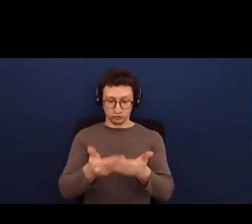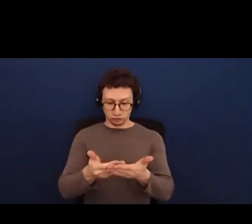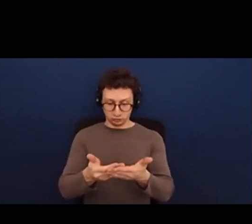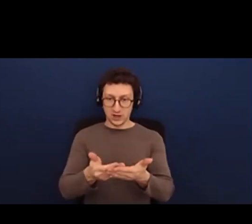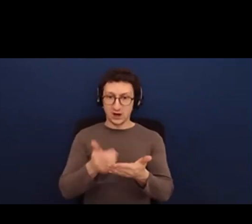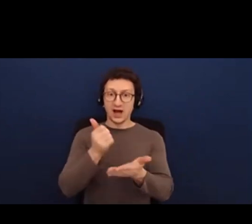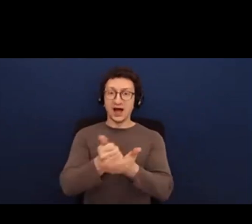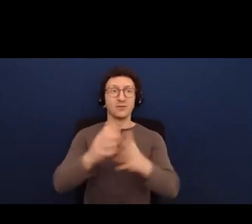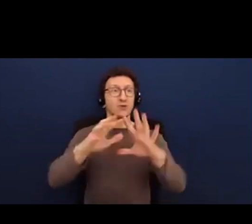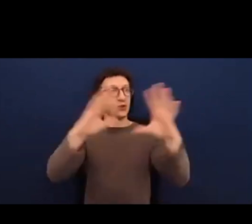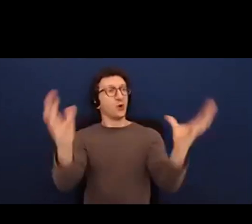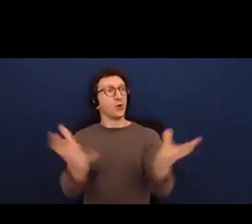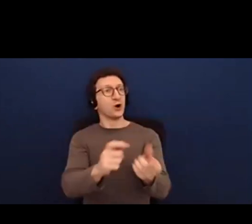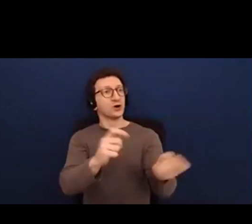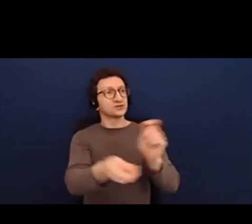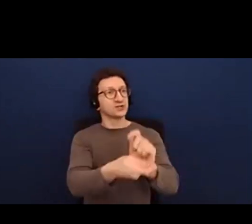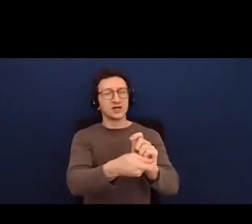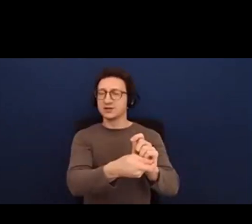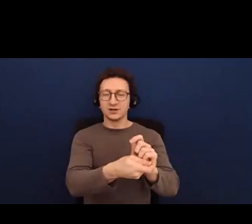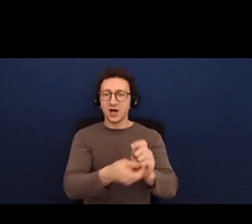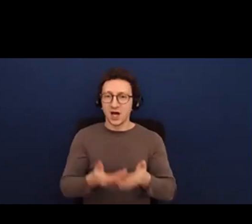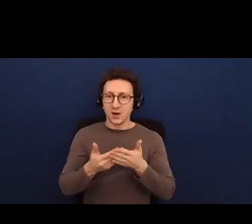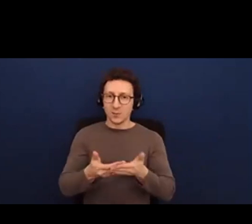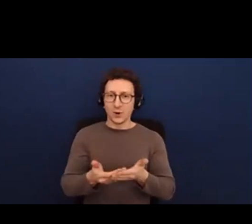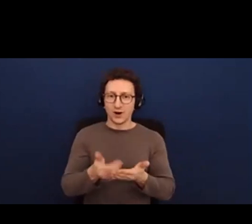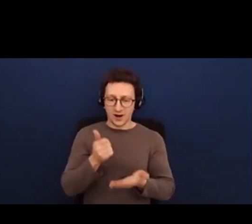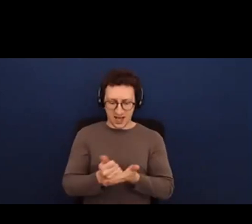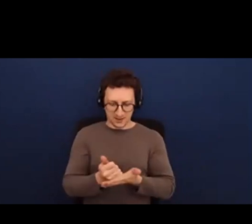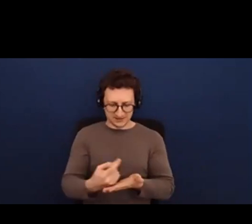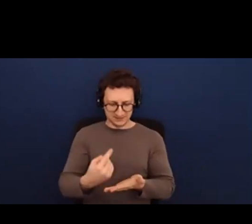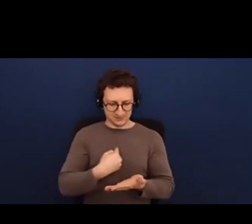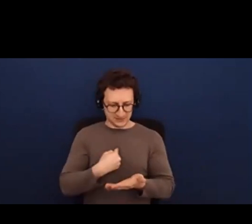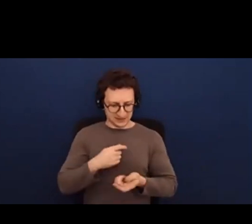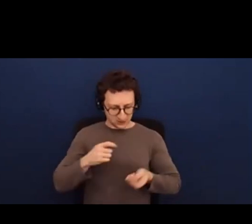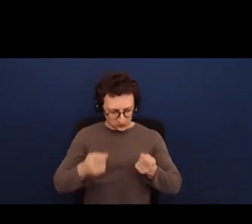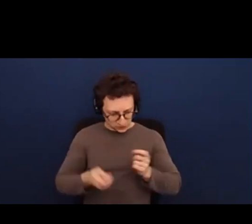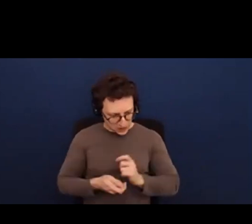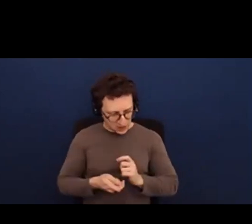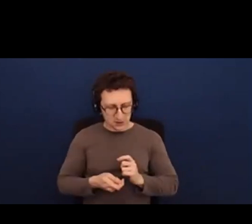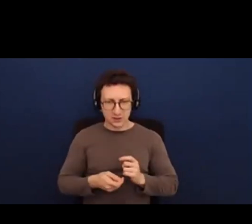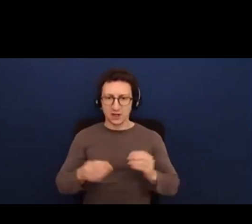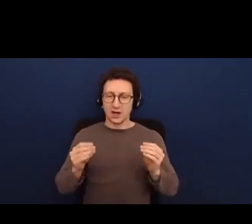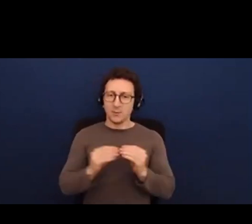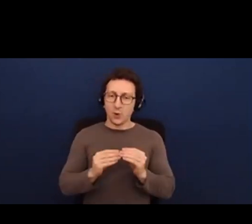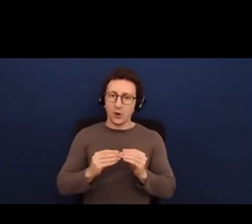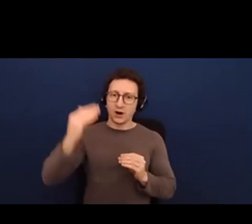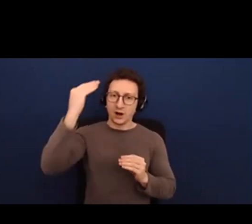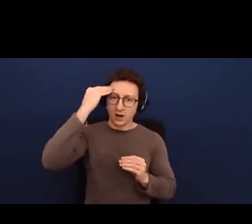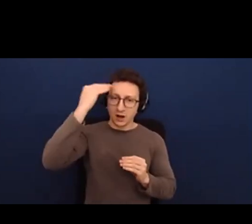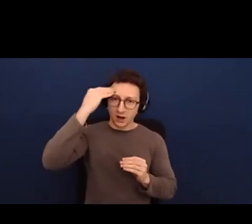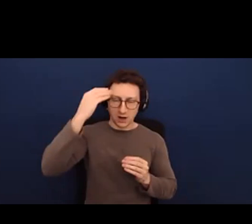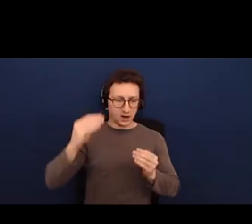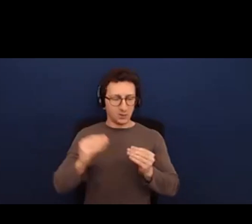the outside, but to change oneself, to elevate one's consciousness, to make one more aware of